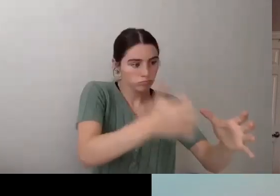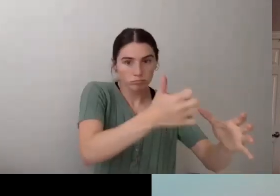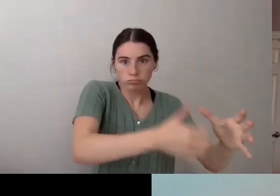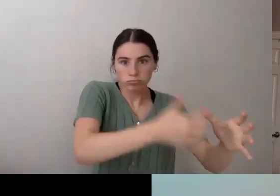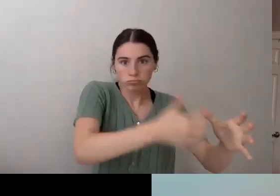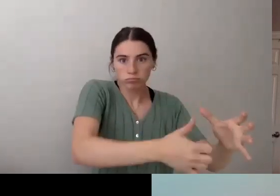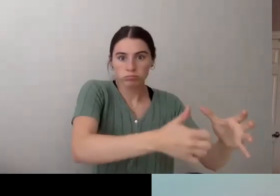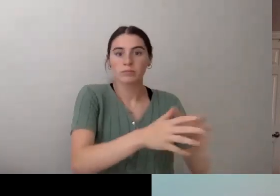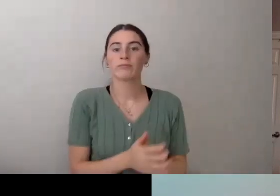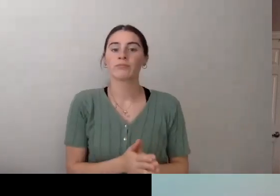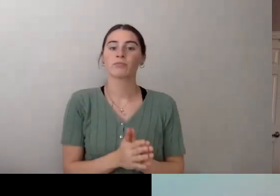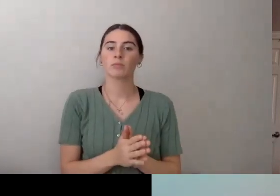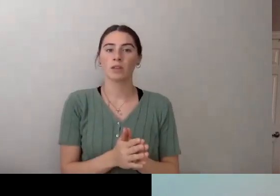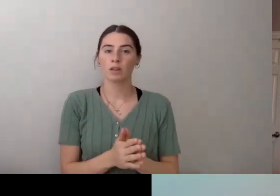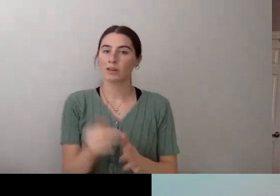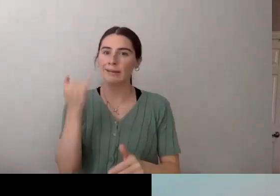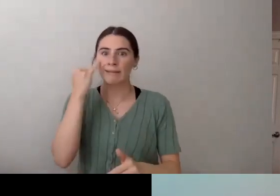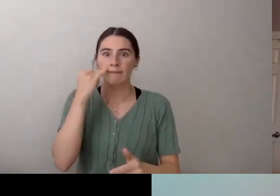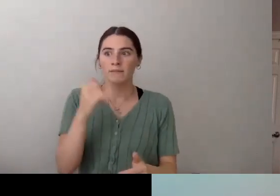likes a normal amount,